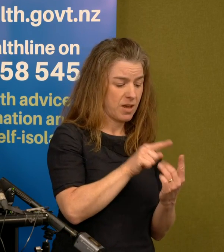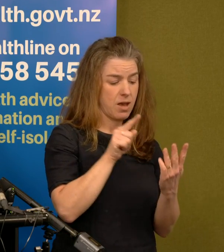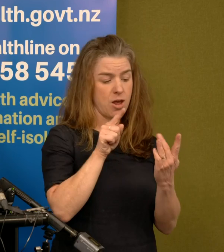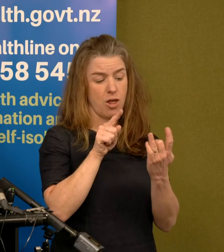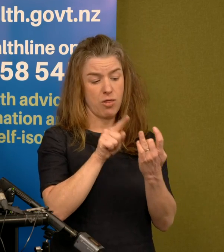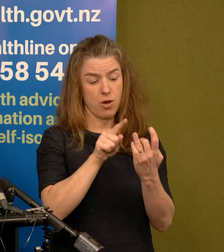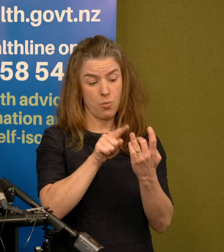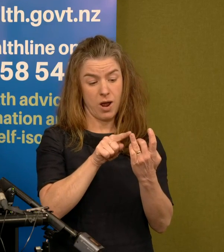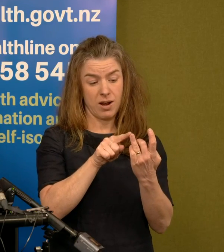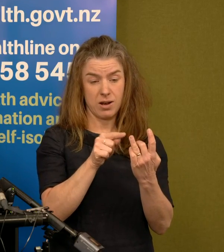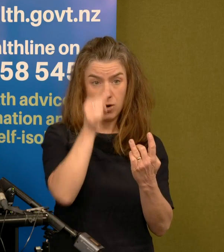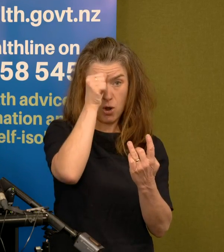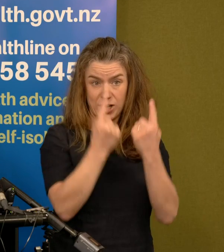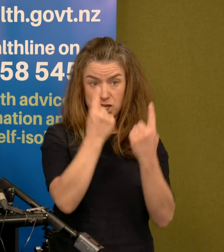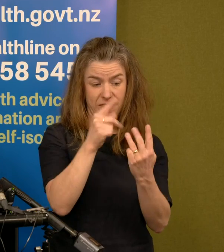third confirmed case? No. Okay.